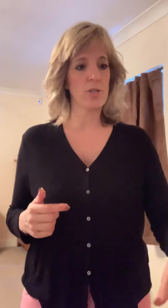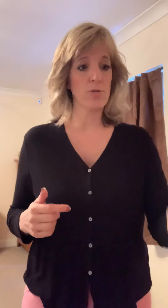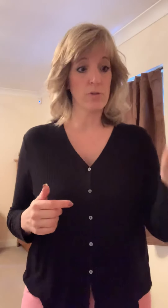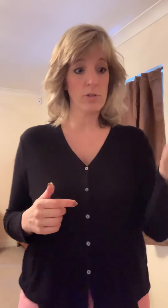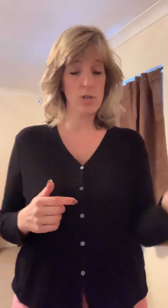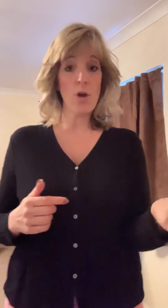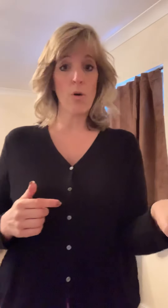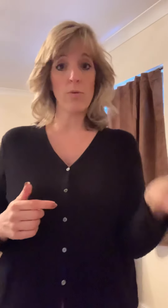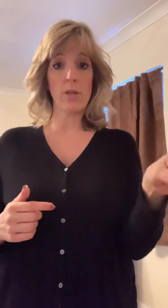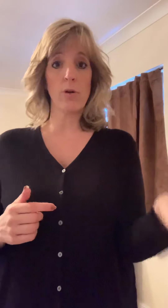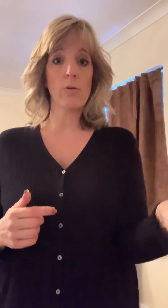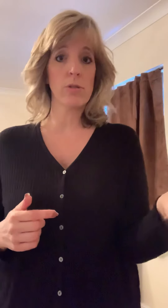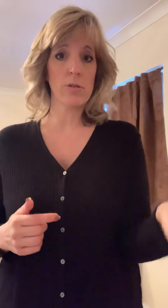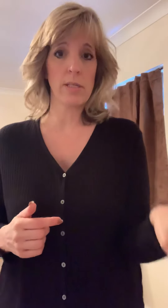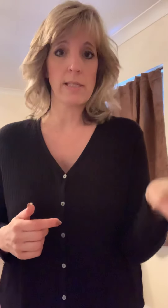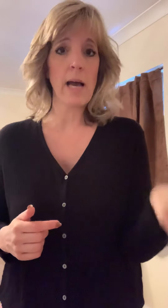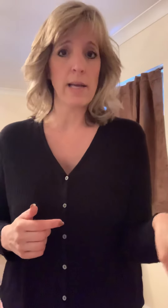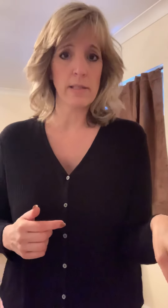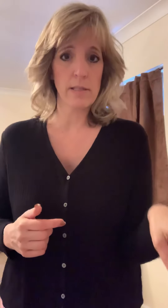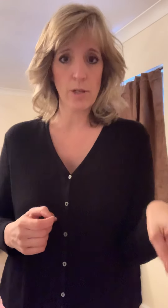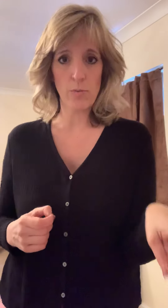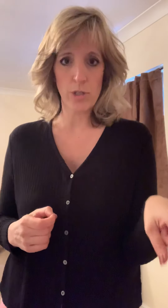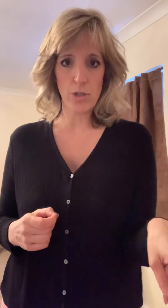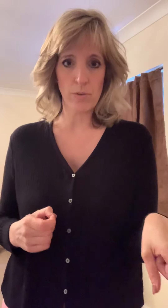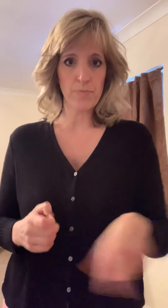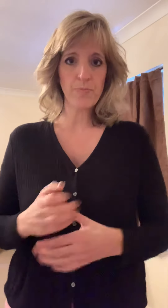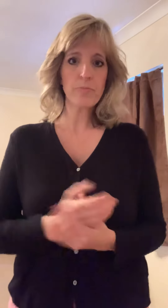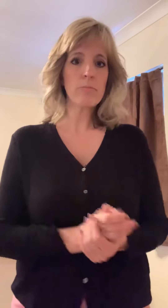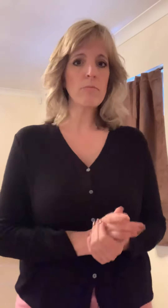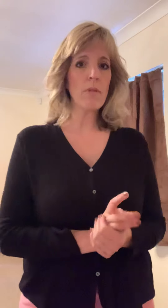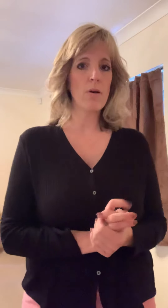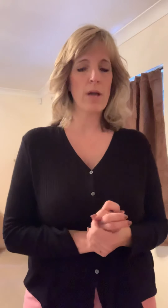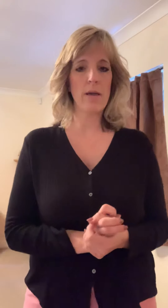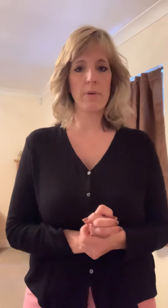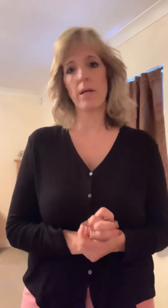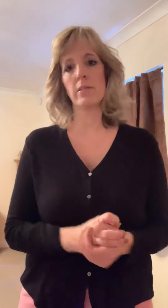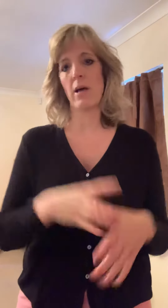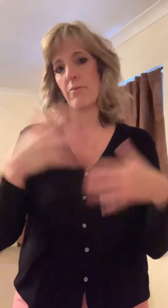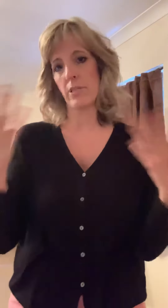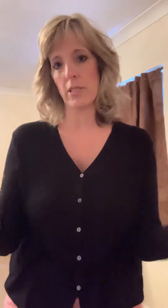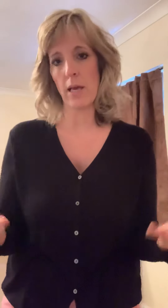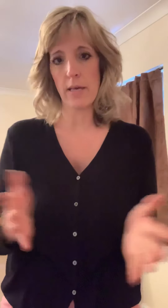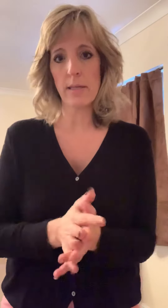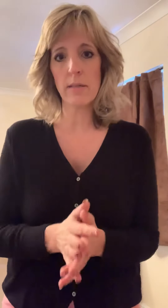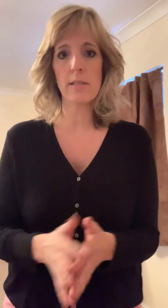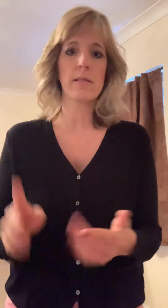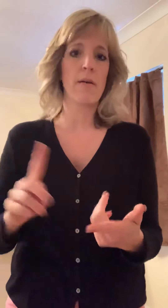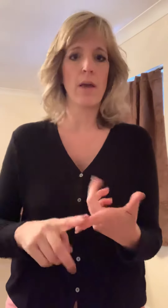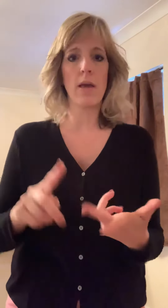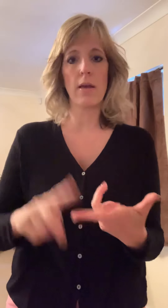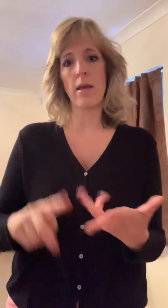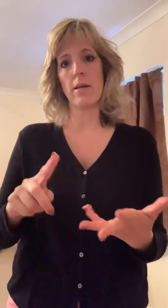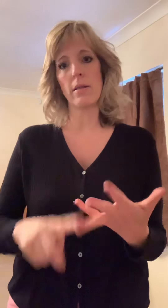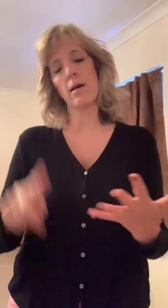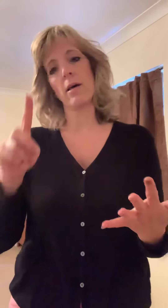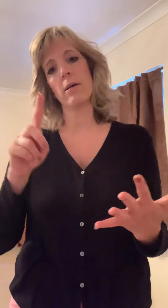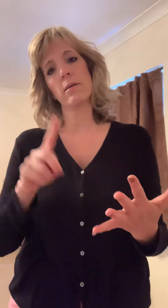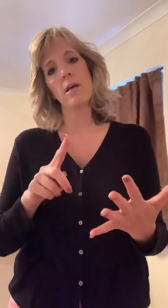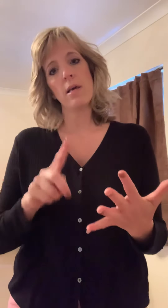you to know that those are the signs that you would do. Okay, because obviously ASL doesn't have A and the